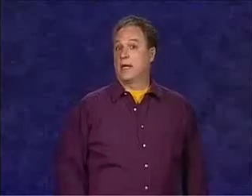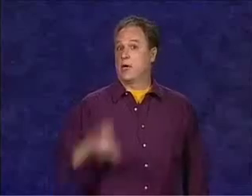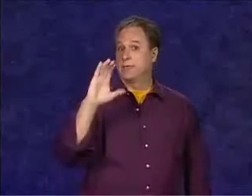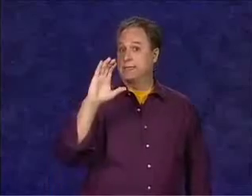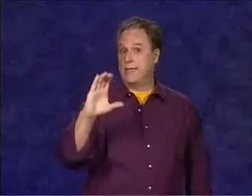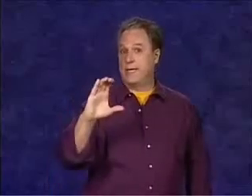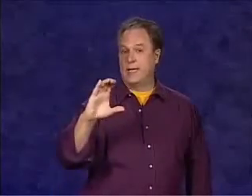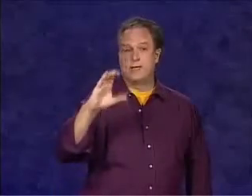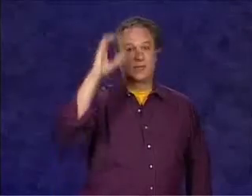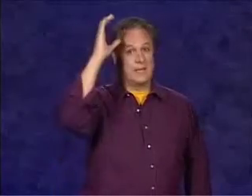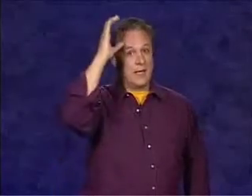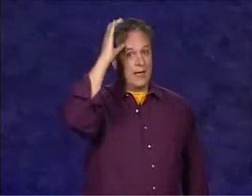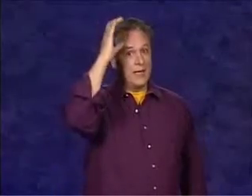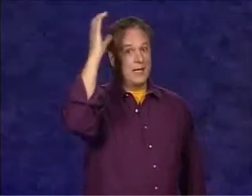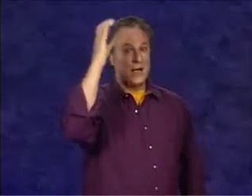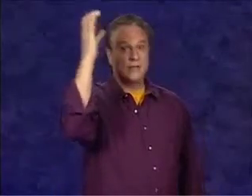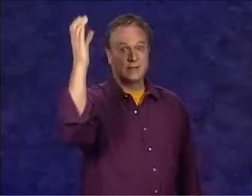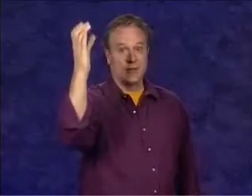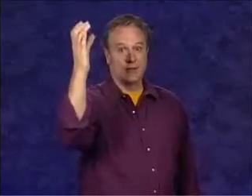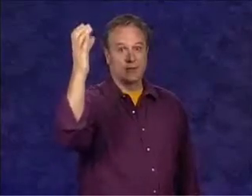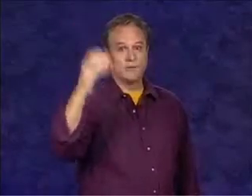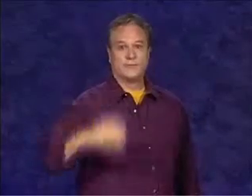letter C to sign concept.